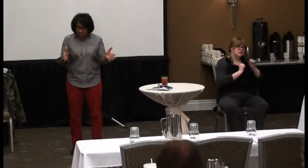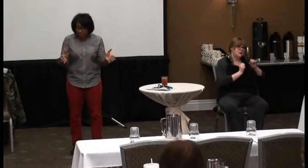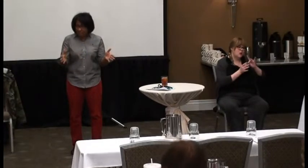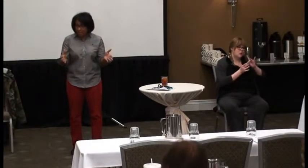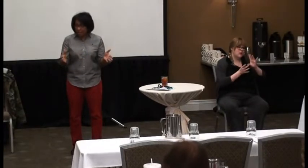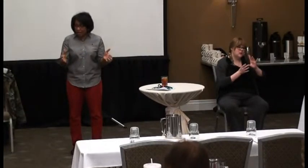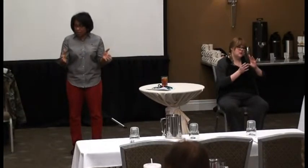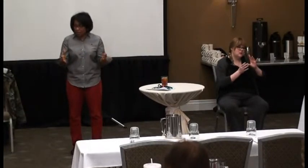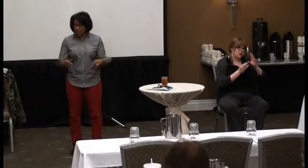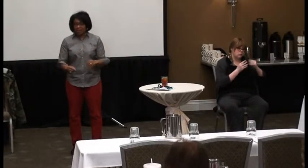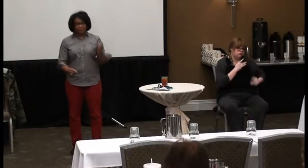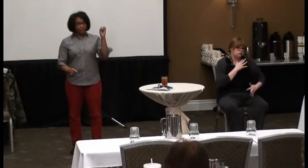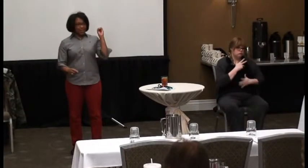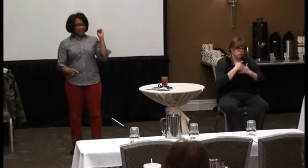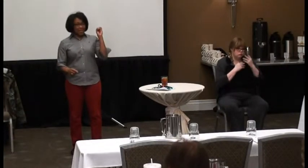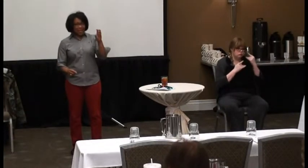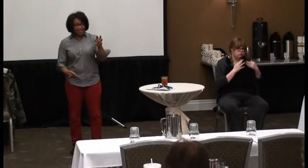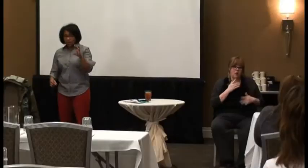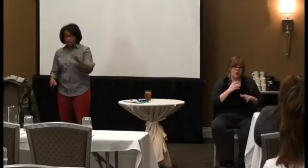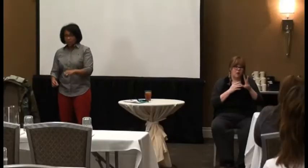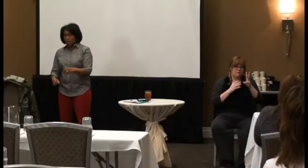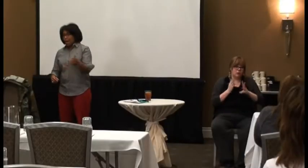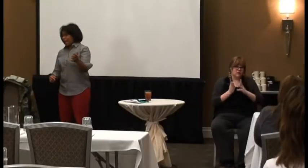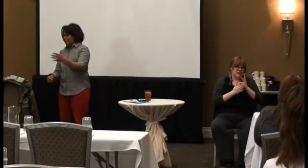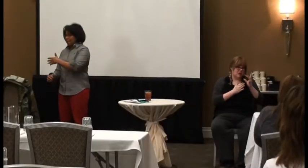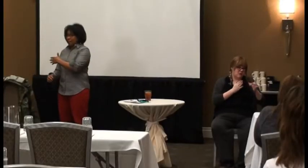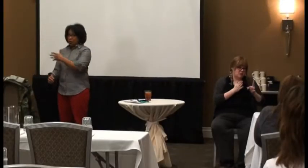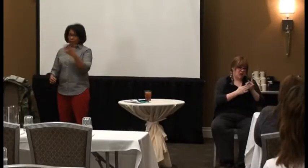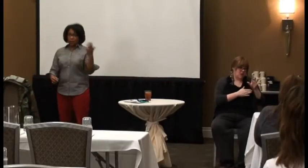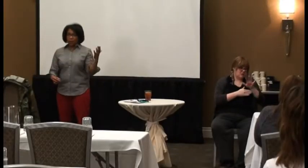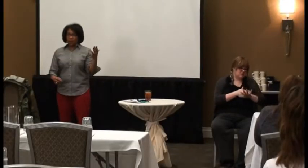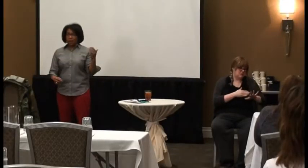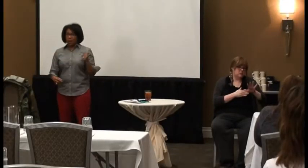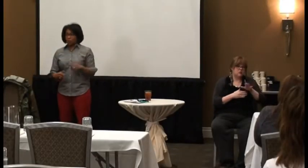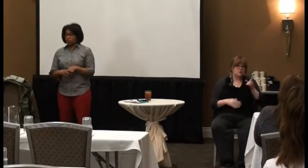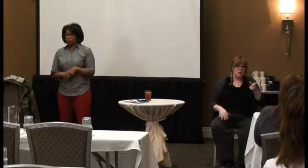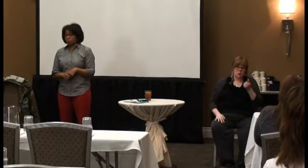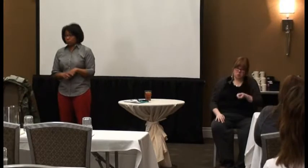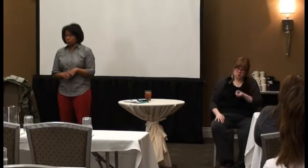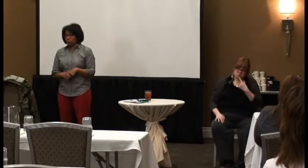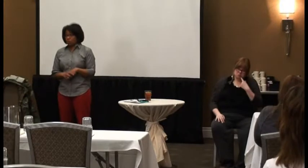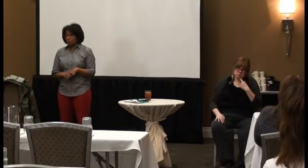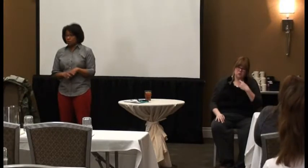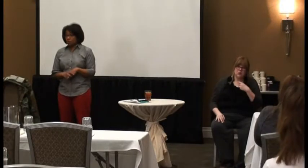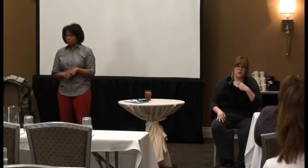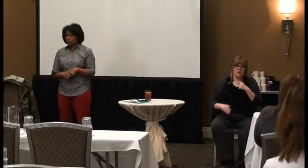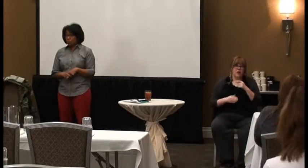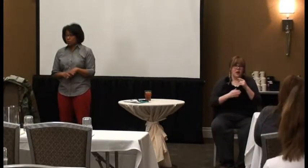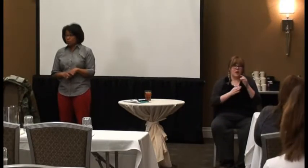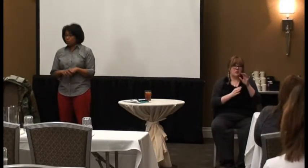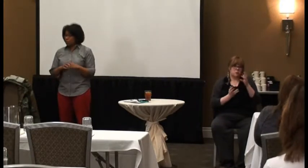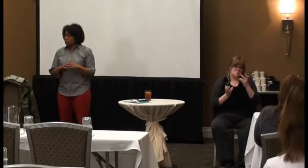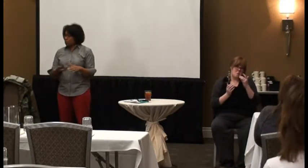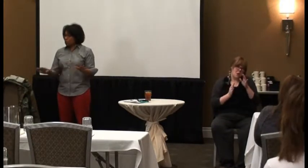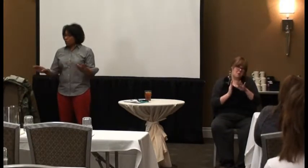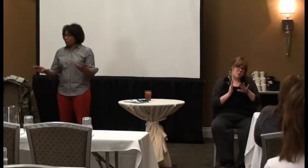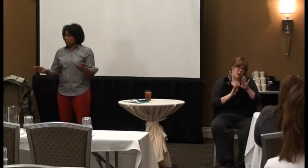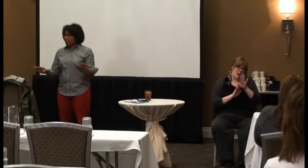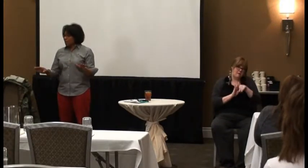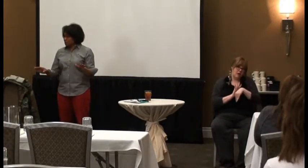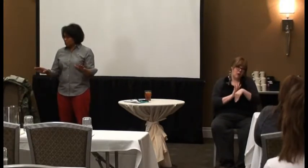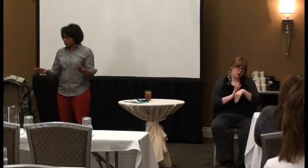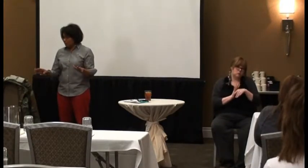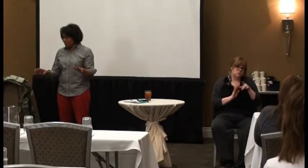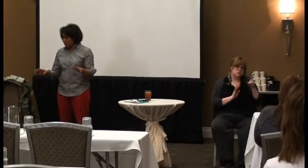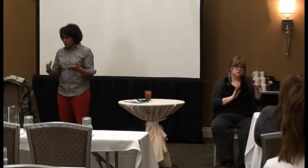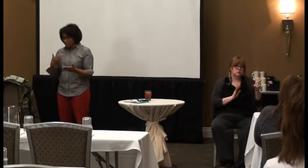lasts about 6 to 8 hours. He takes it, and then in about 30 minutes or so,